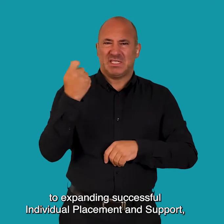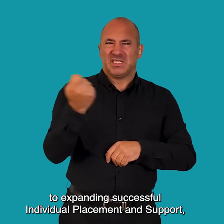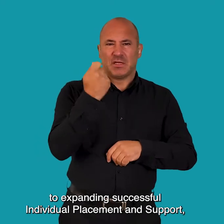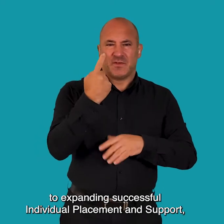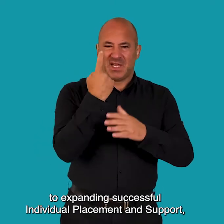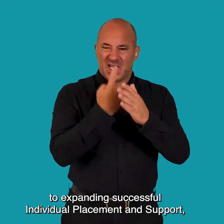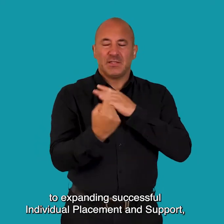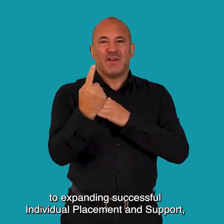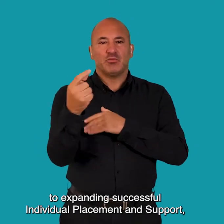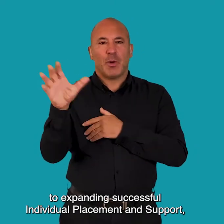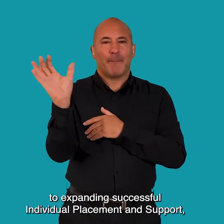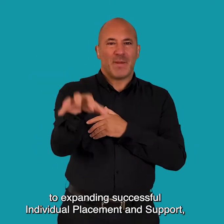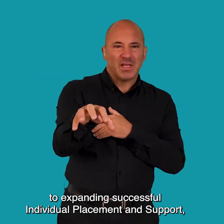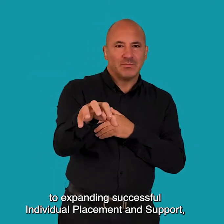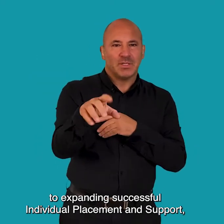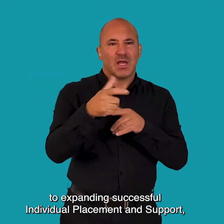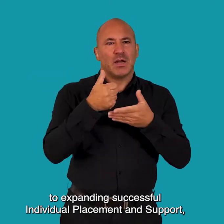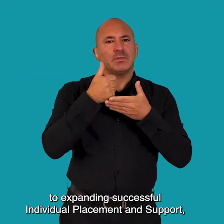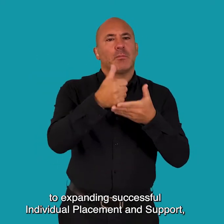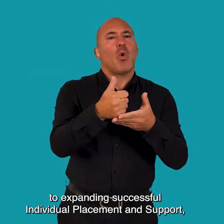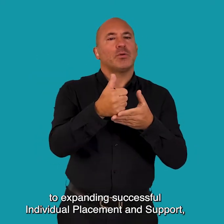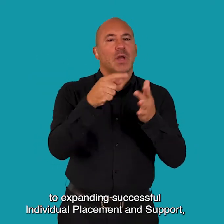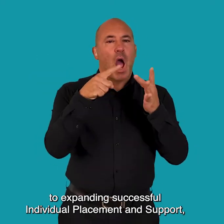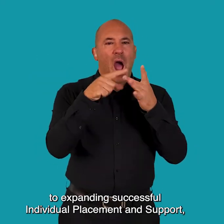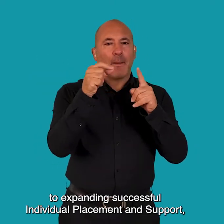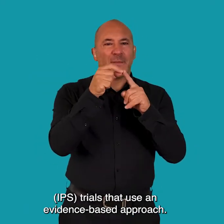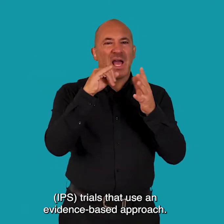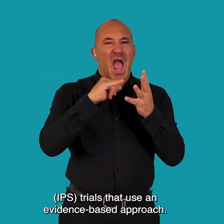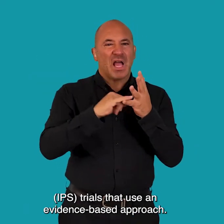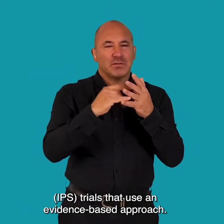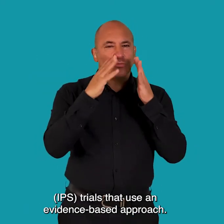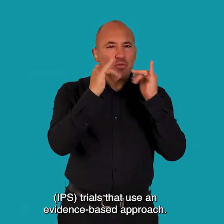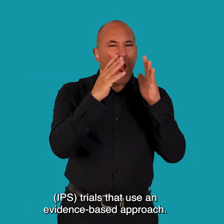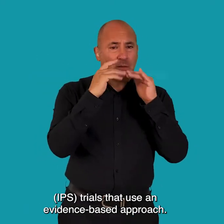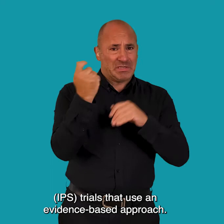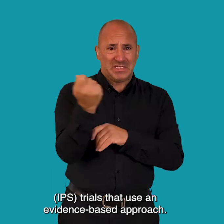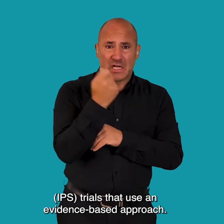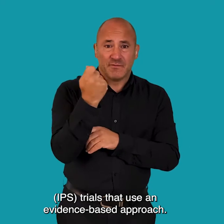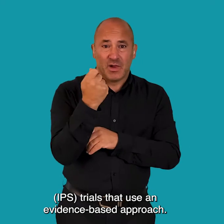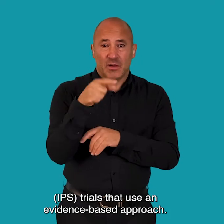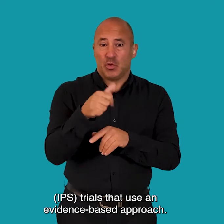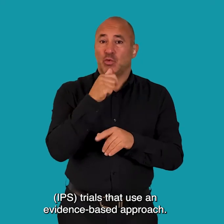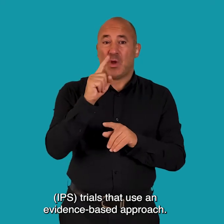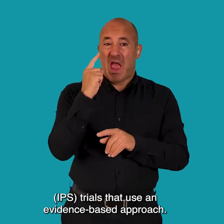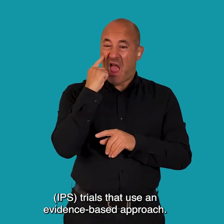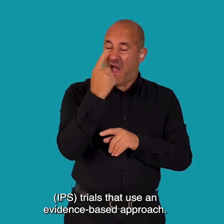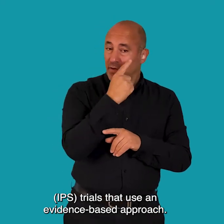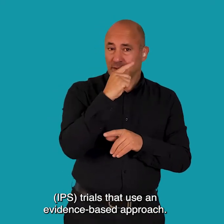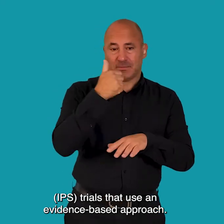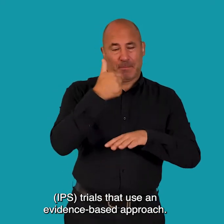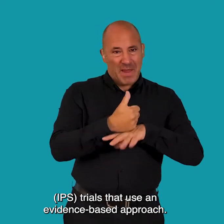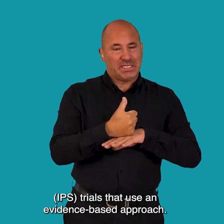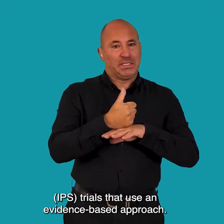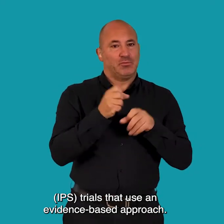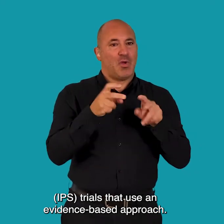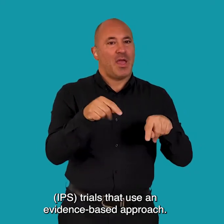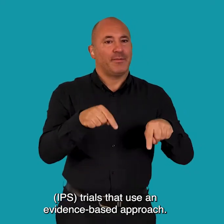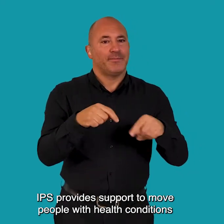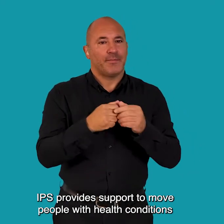expanding successful individual placement and support, IPS, trials that use an evidence-based approach.